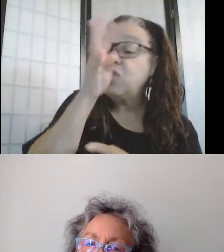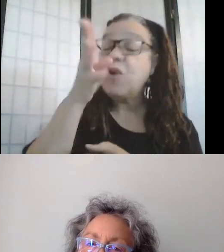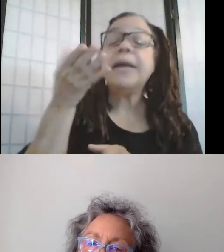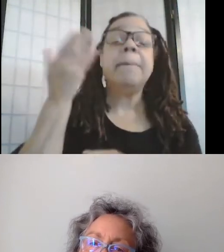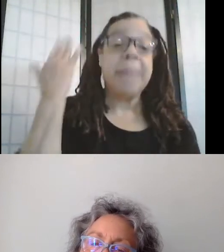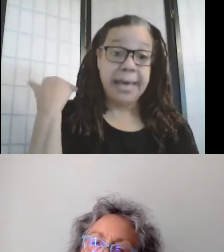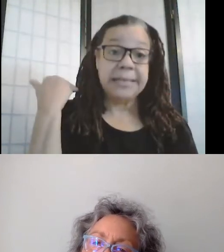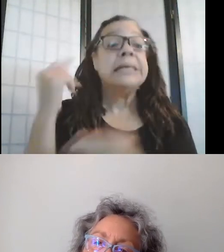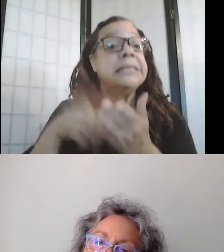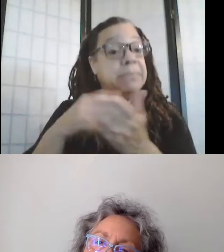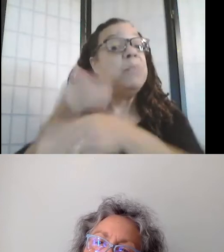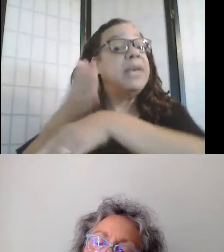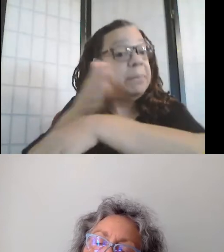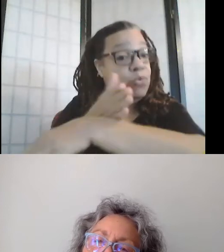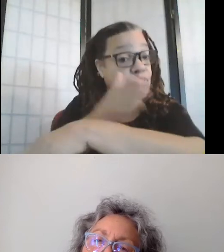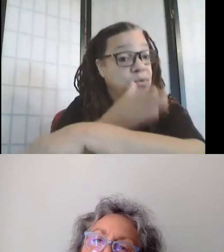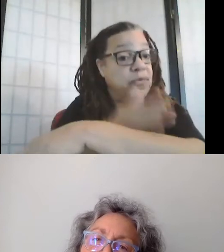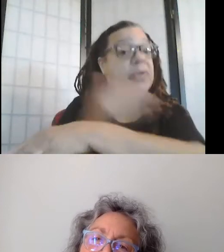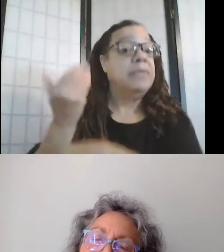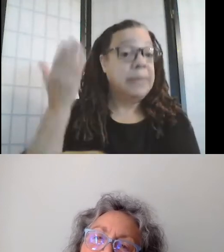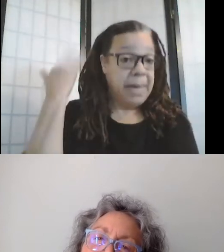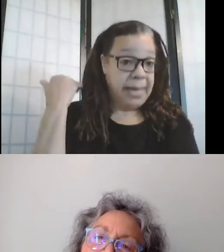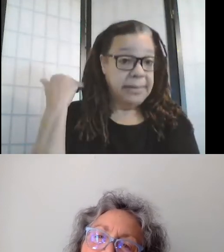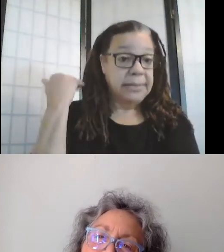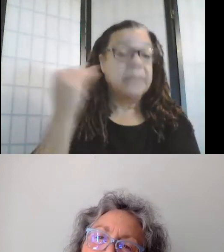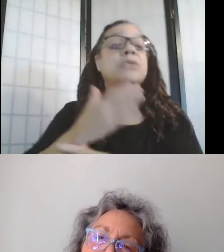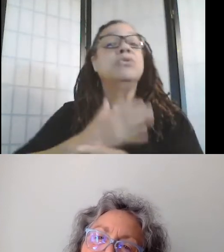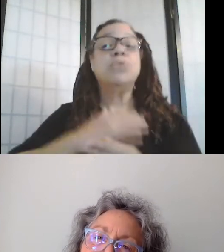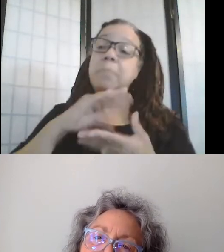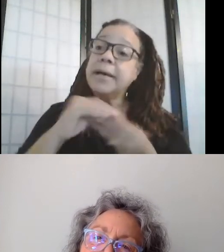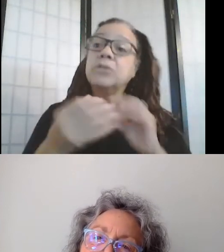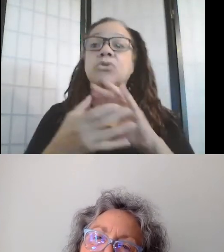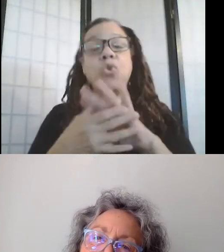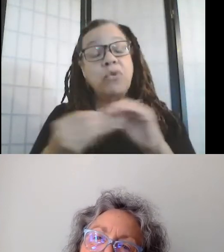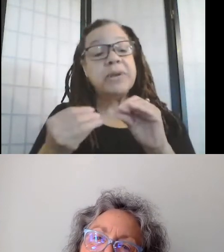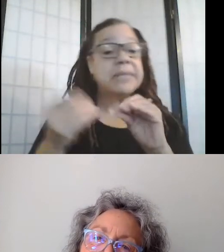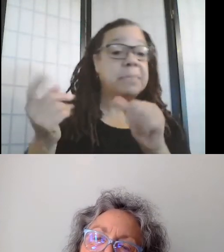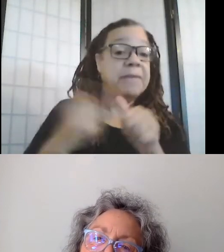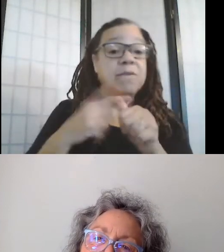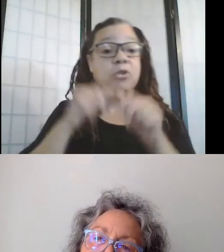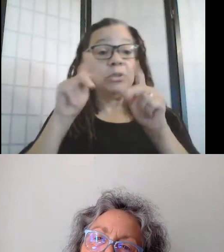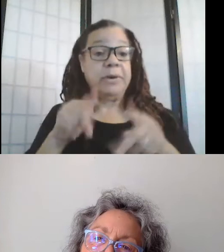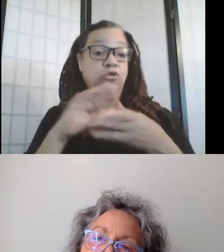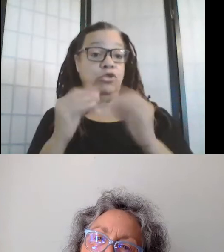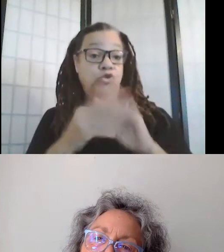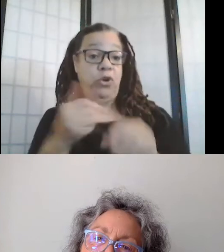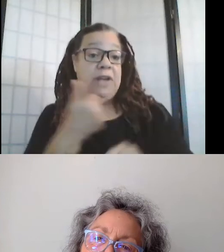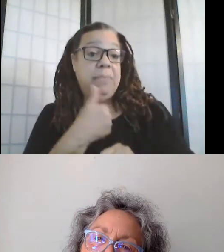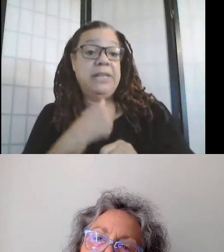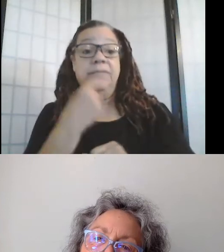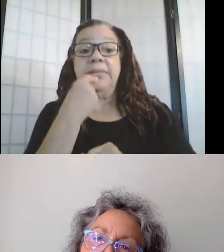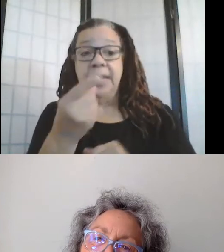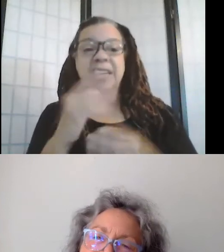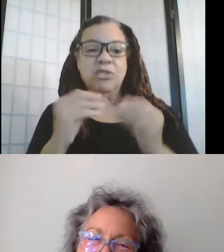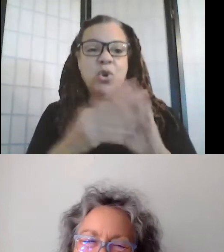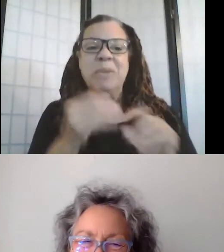ways improve upon the past. In my stories of the past, if it's a first person story and if I'm the narrator, and that's a mistake I